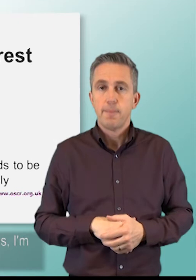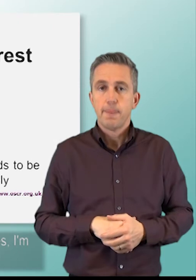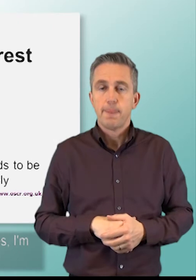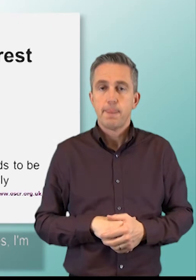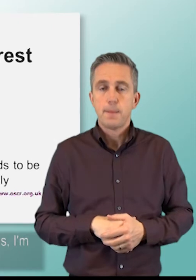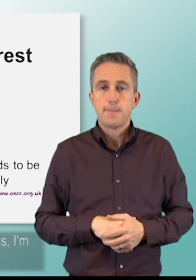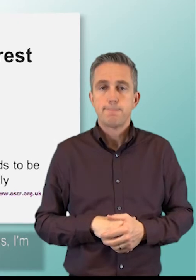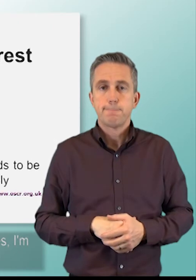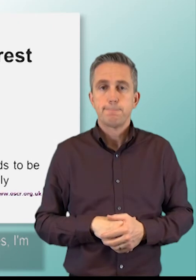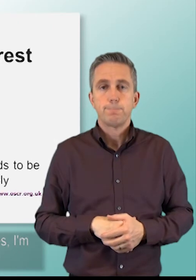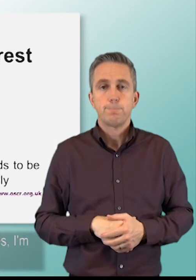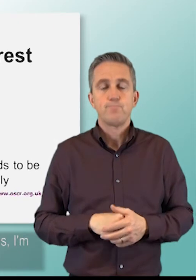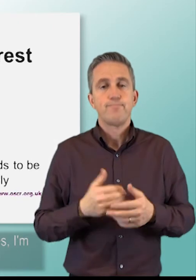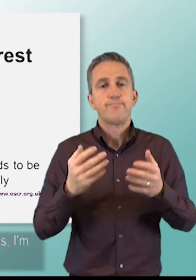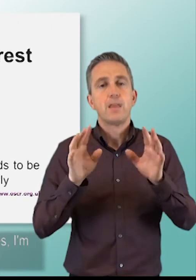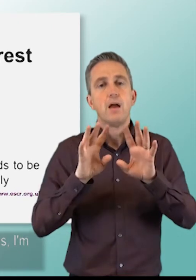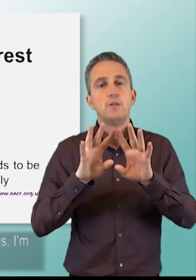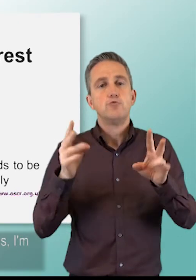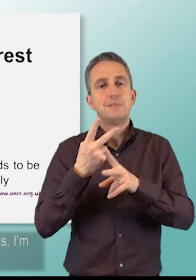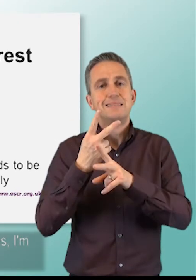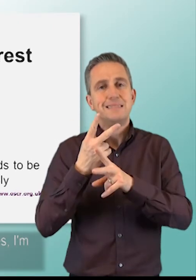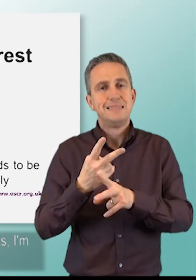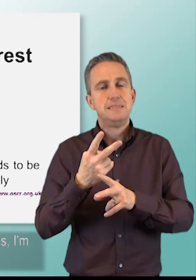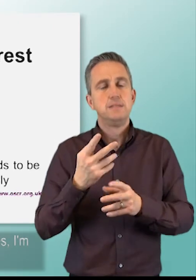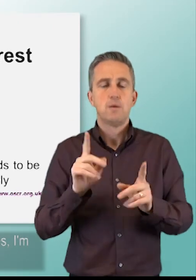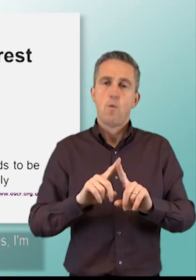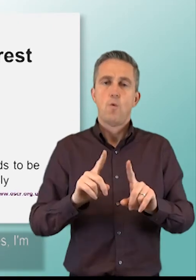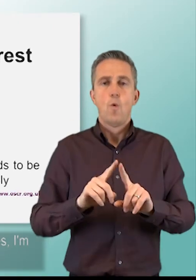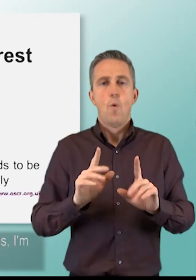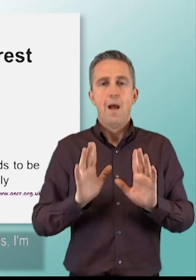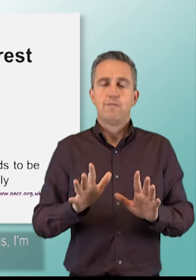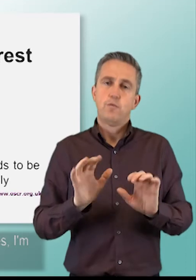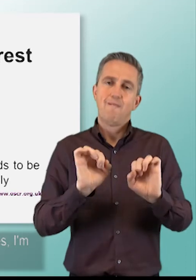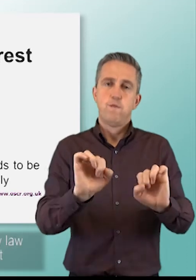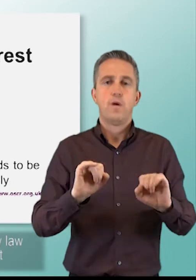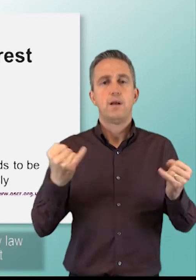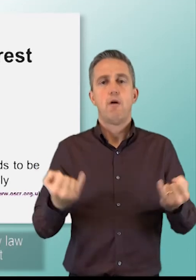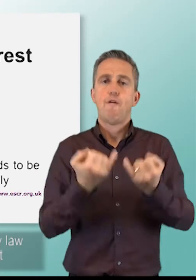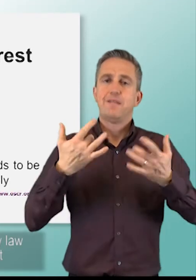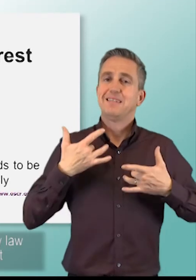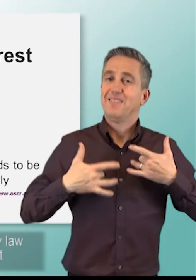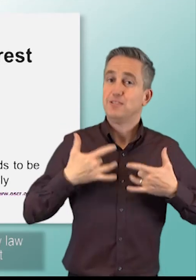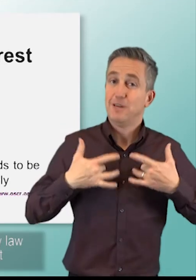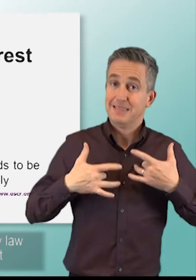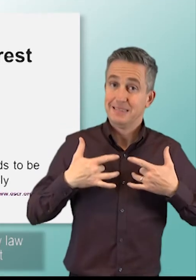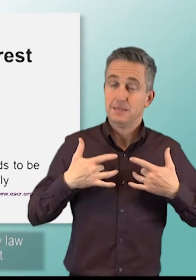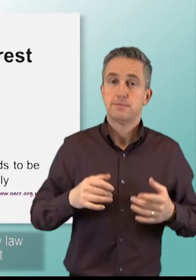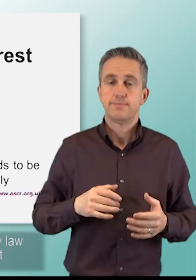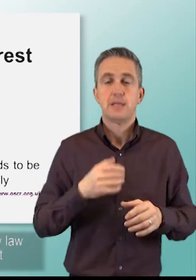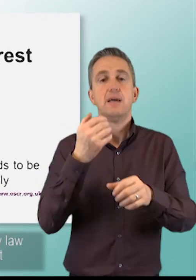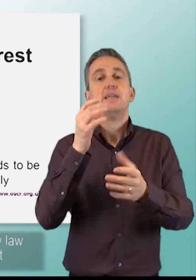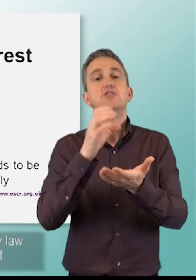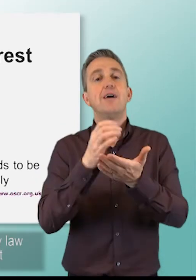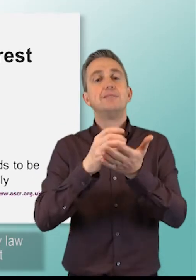Rounding off then the look at the general duties of trustees, I'm going to just cover conflicts of interest just briefly. Now, within the trustee duties which